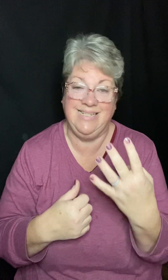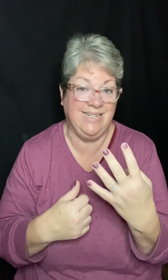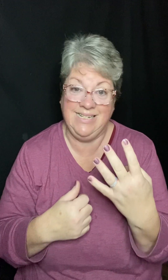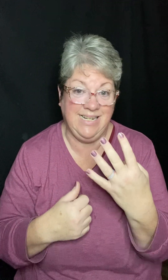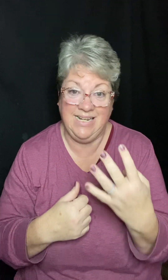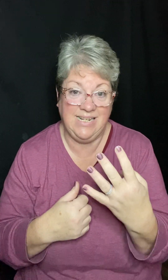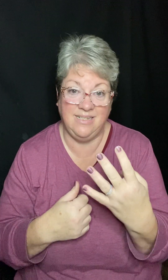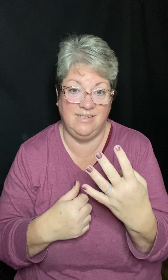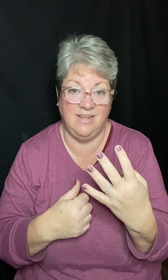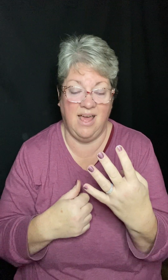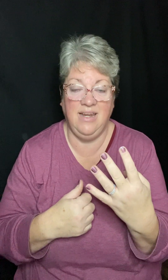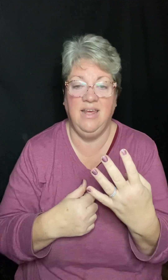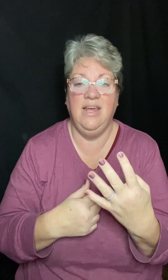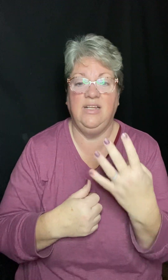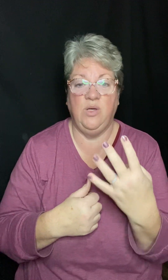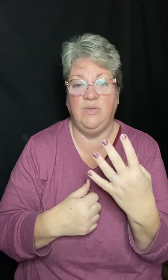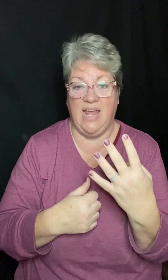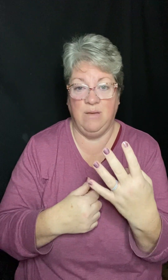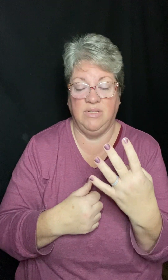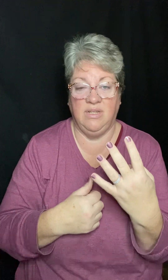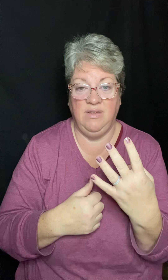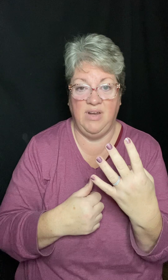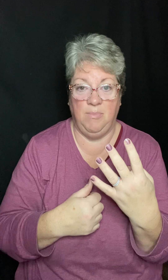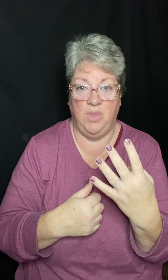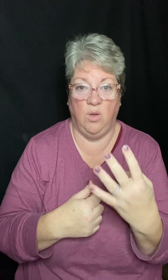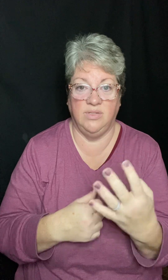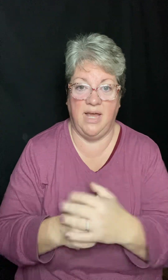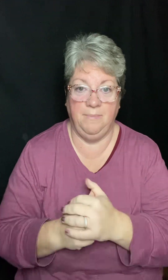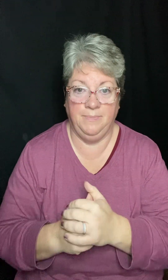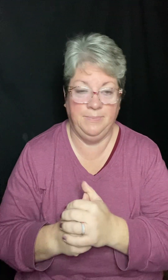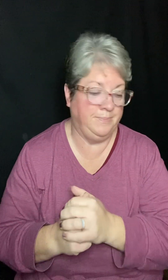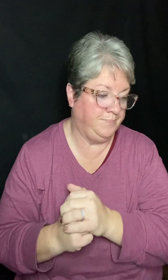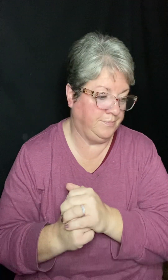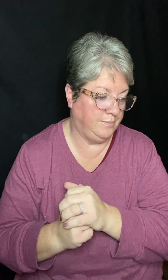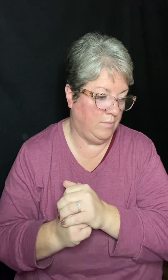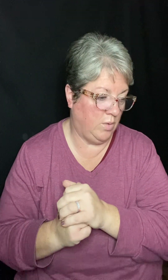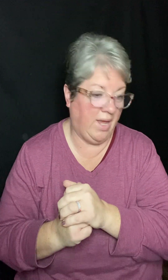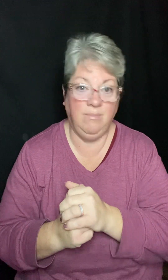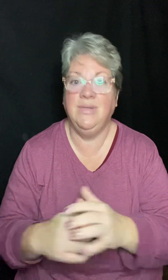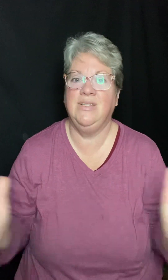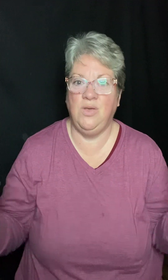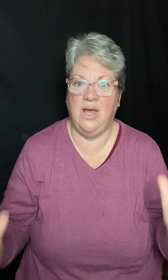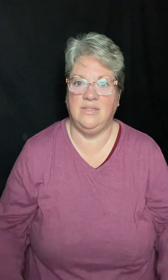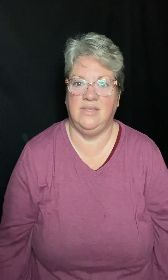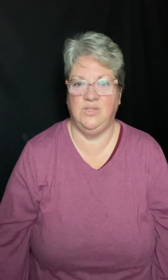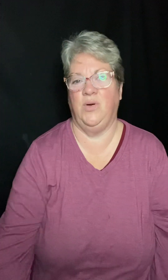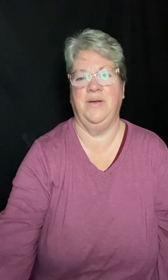didn't need it to sign, and so I was able to leave it up the whole time. Okay, so that's the story.